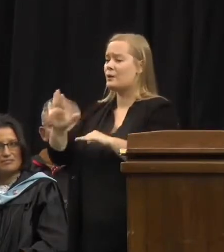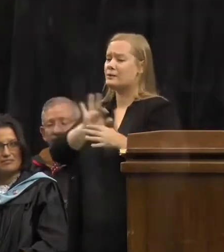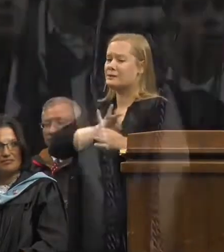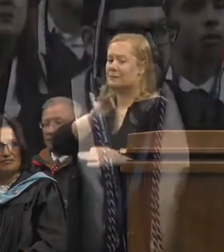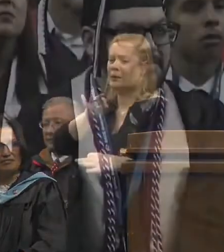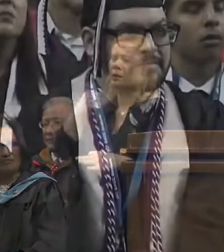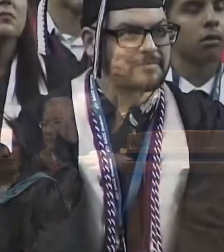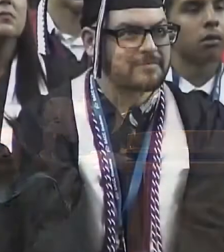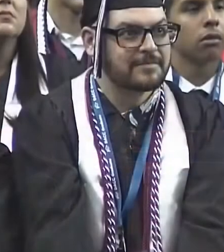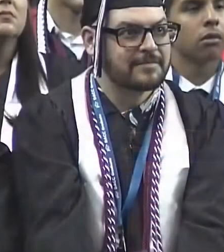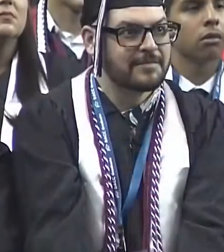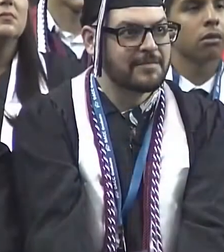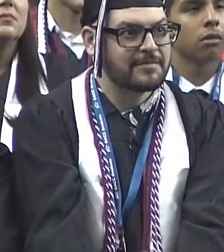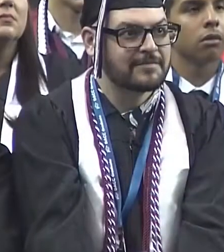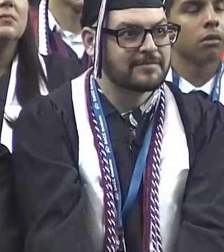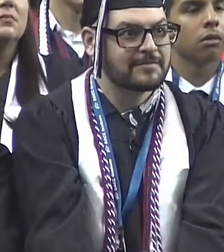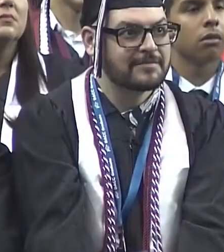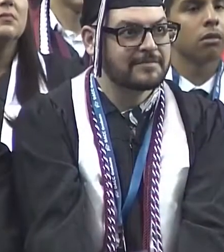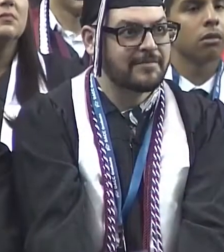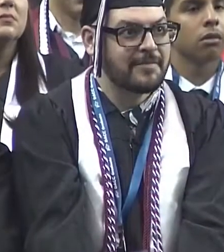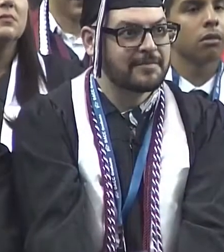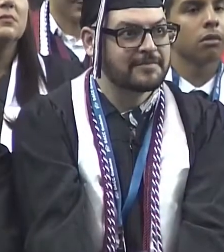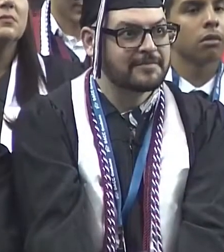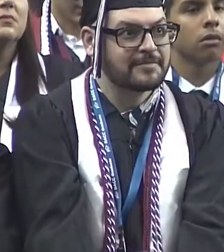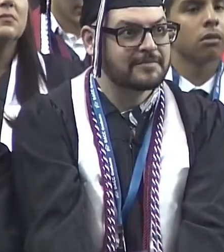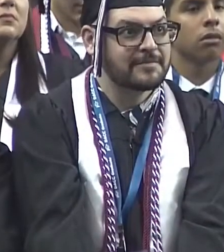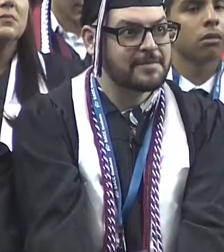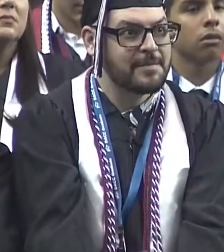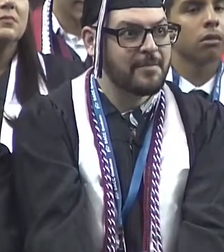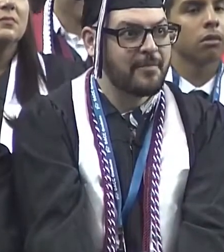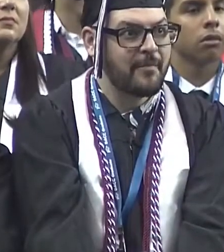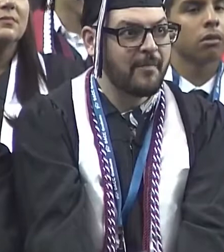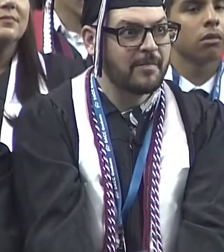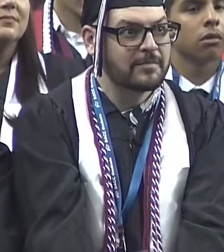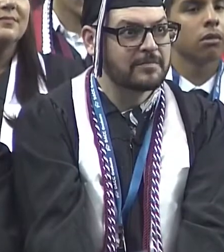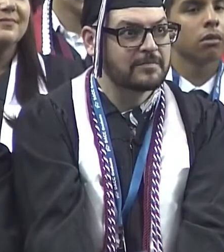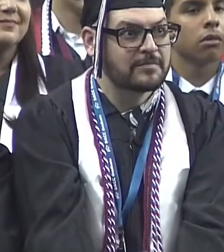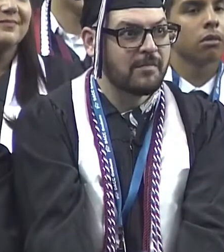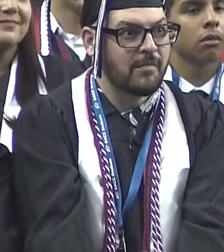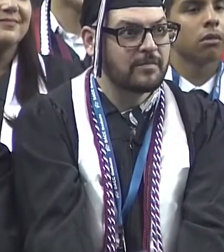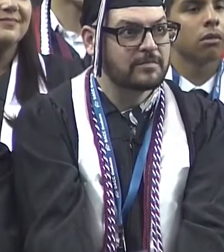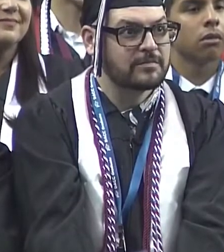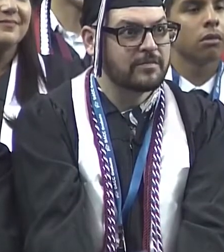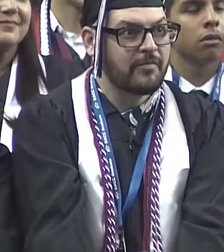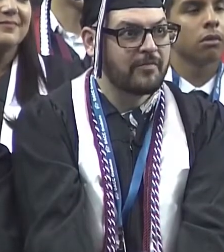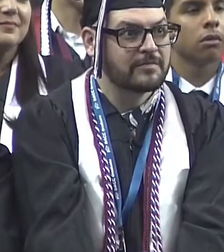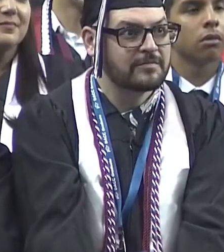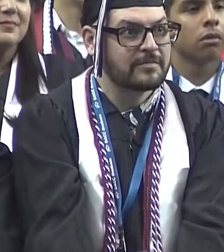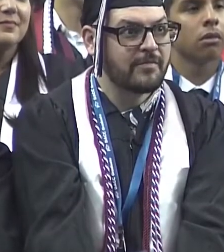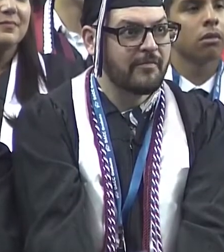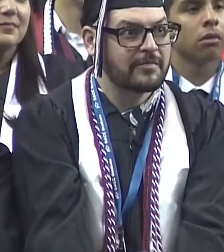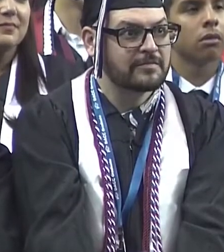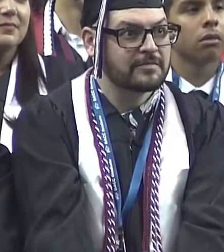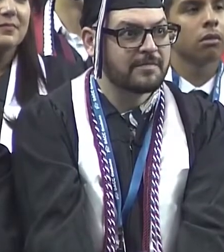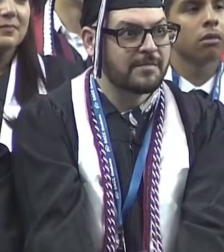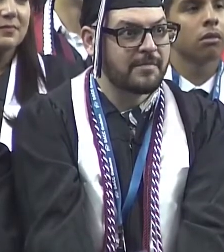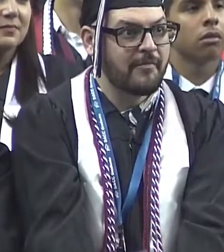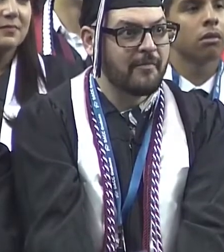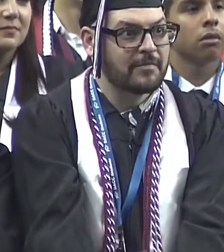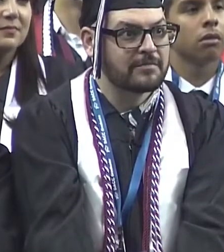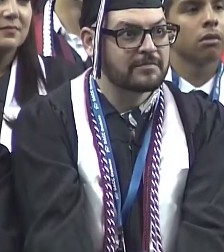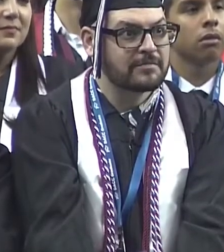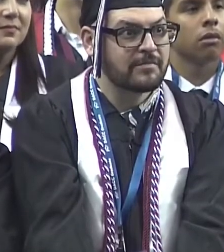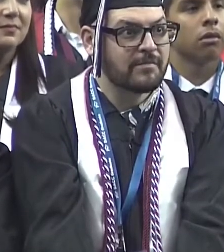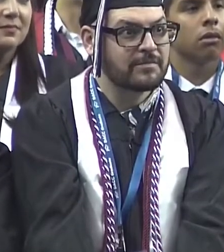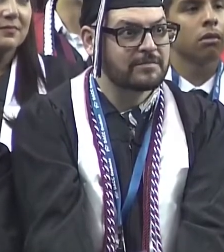in many aspects of our city. And as much as she has embraced the residents and beauty of Las Cruces, they have